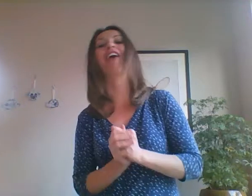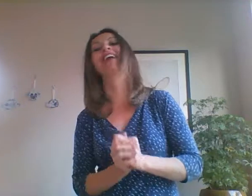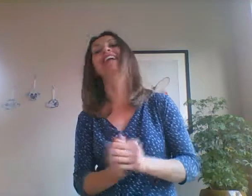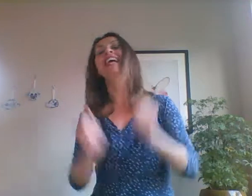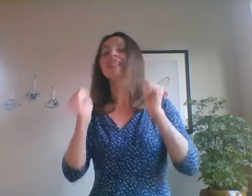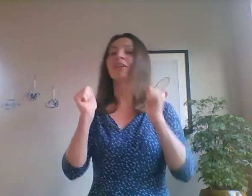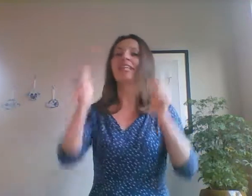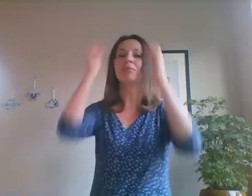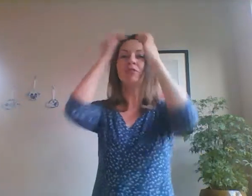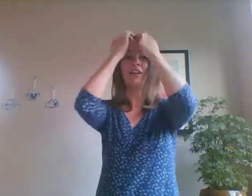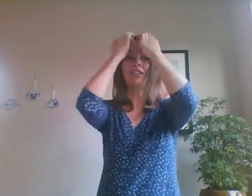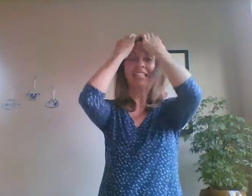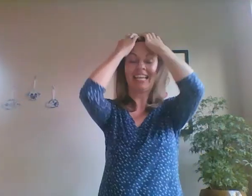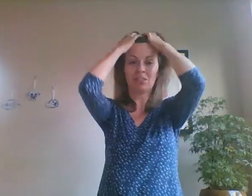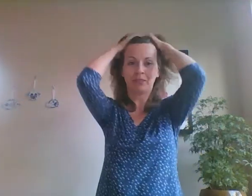right, so let's move on to the next one.